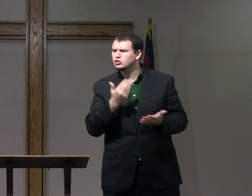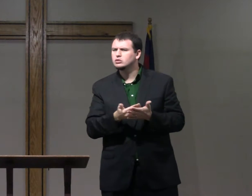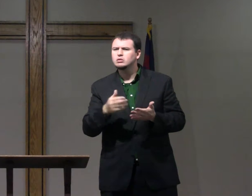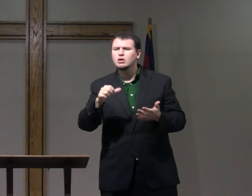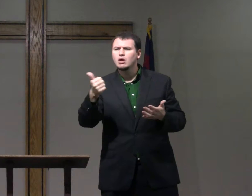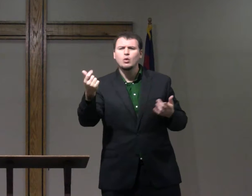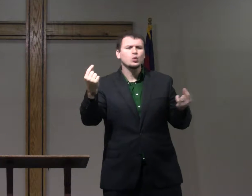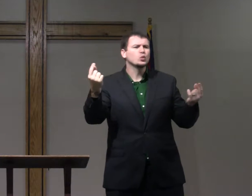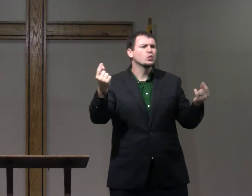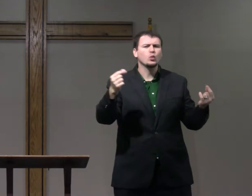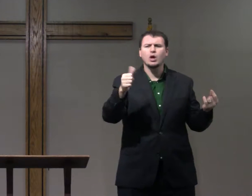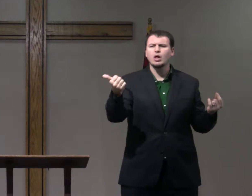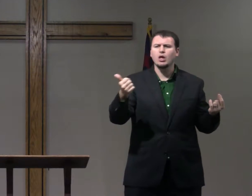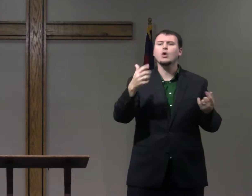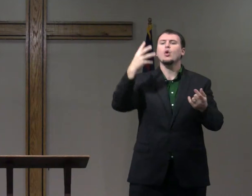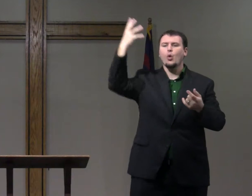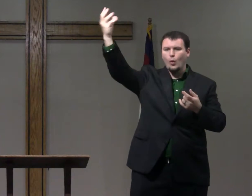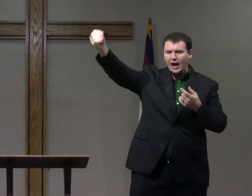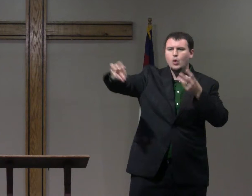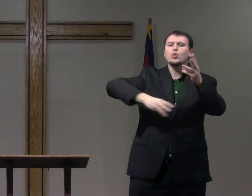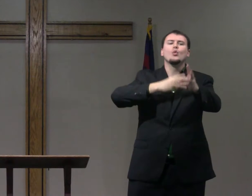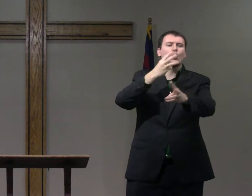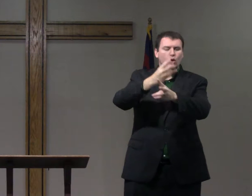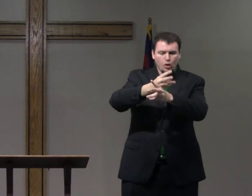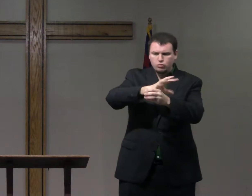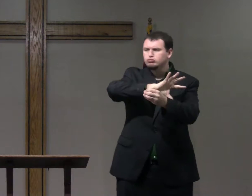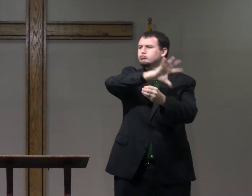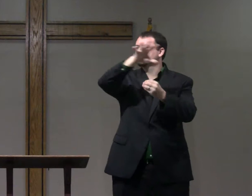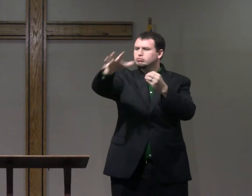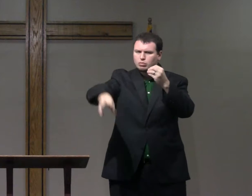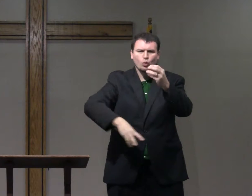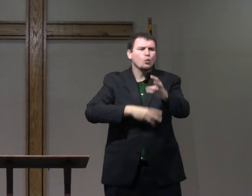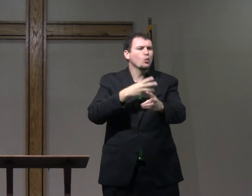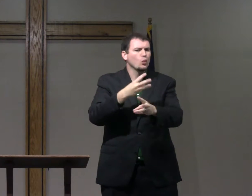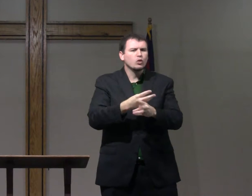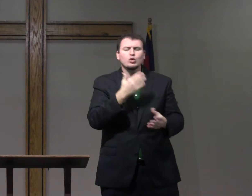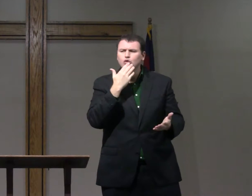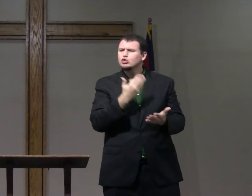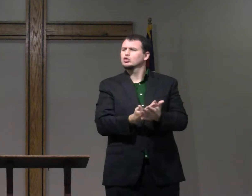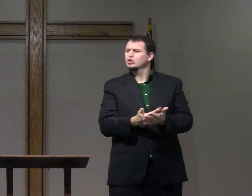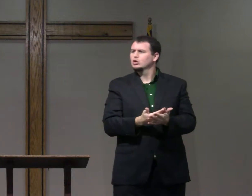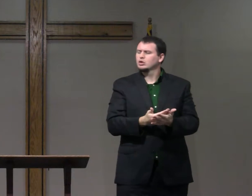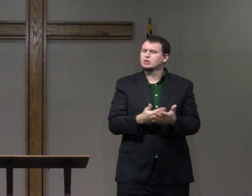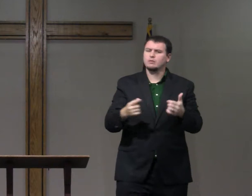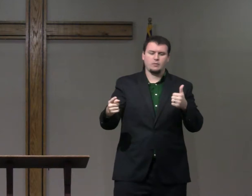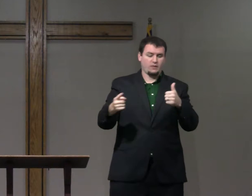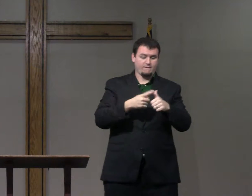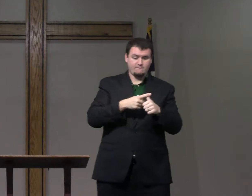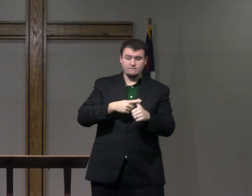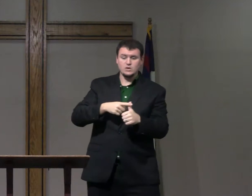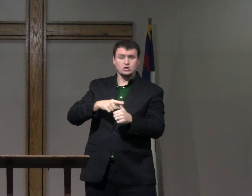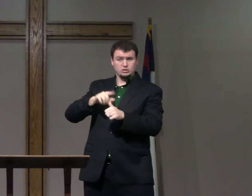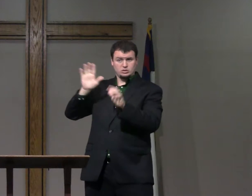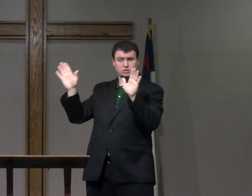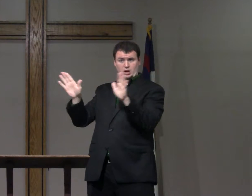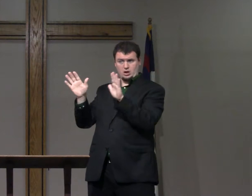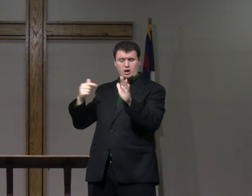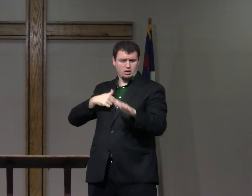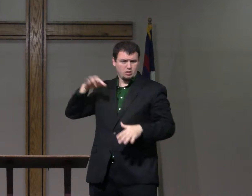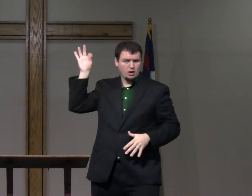sharing the gospel. What else? Go out into the world. Okay, that's good.